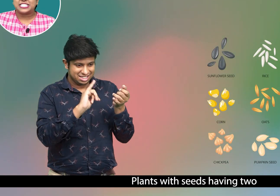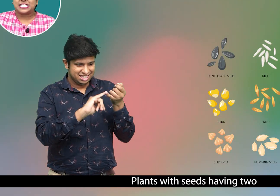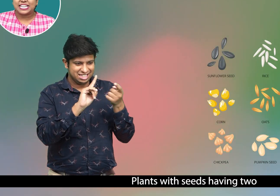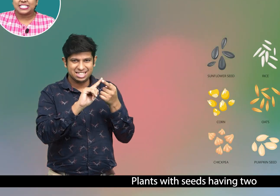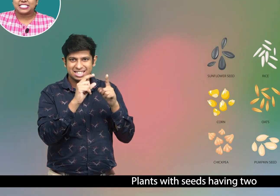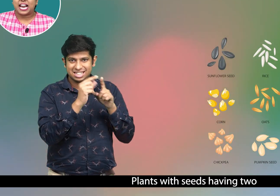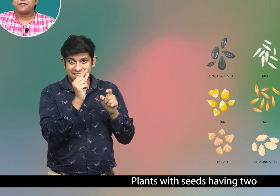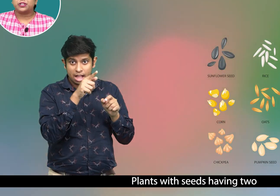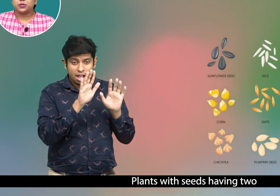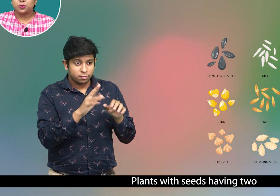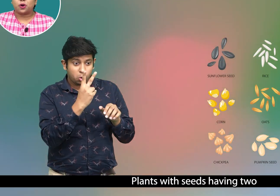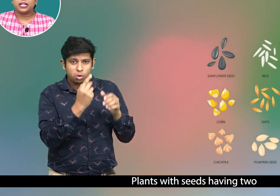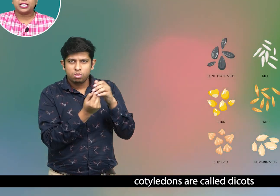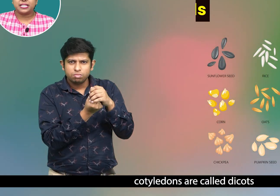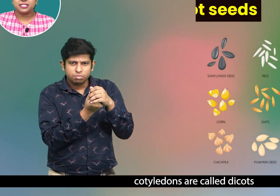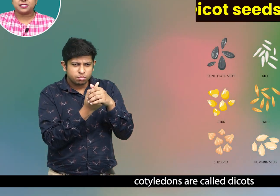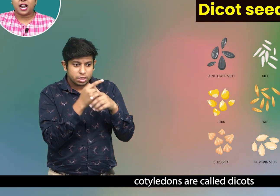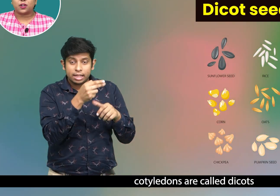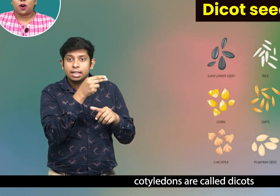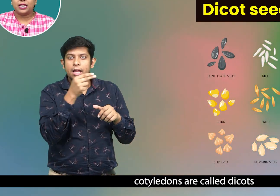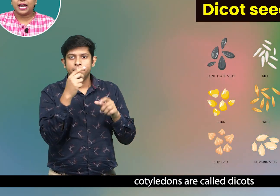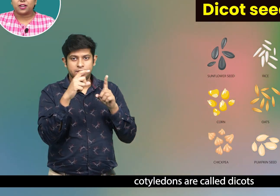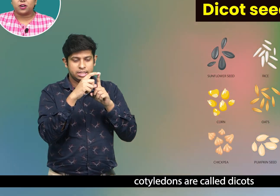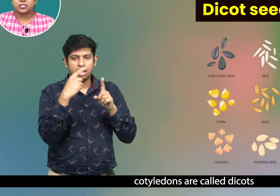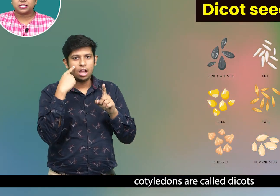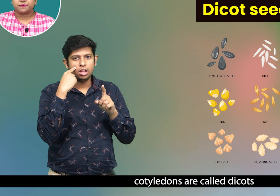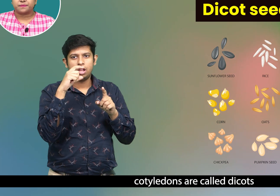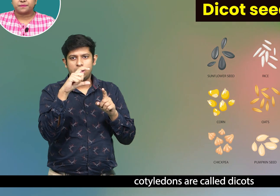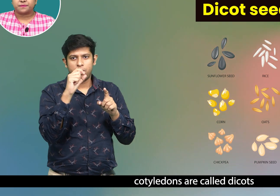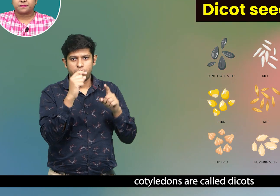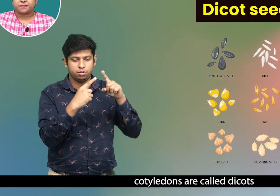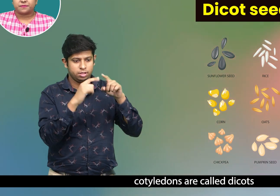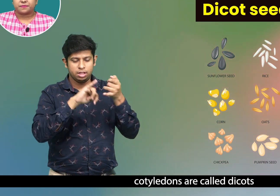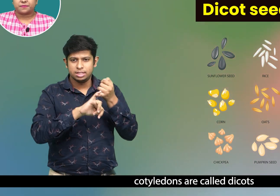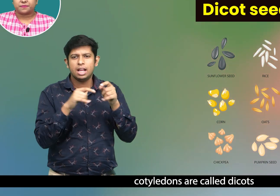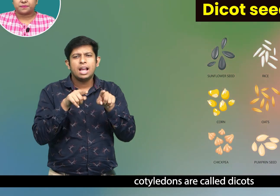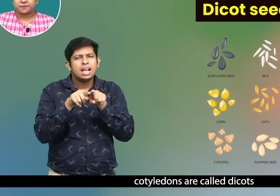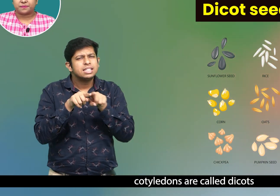Plants with seeds having two cotyledons are called dicots.